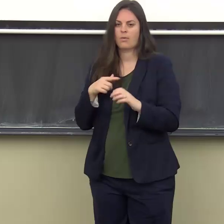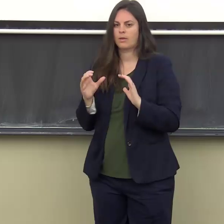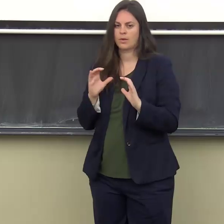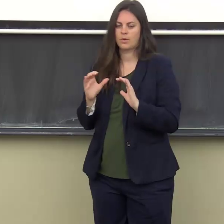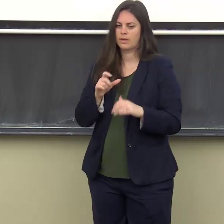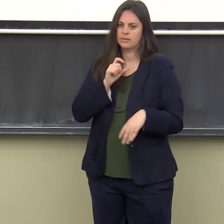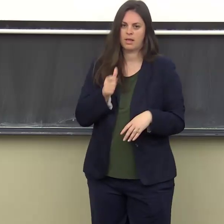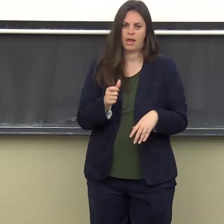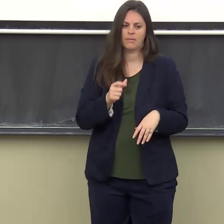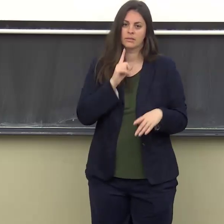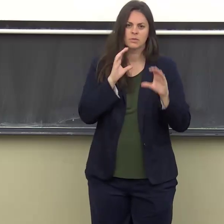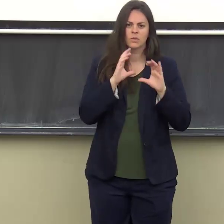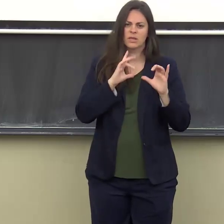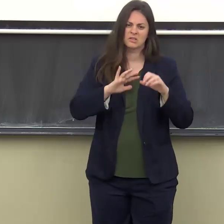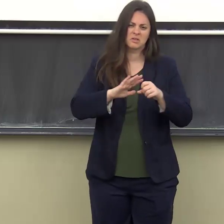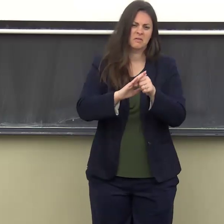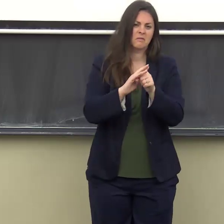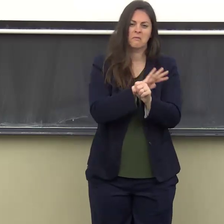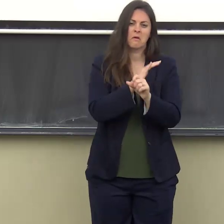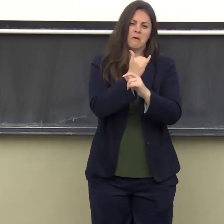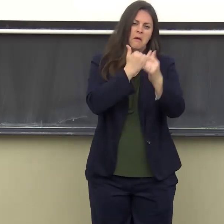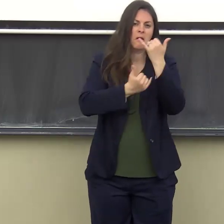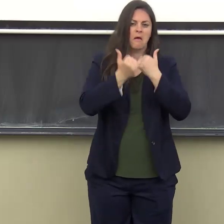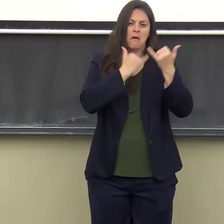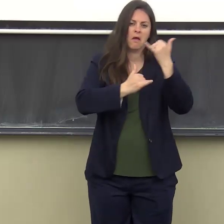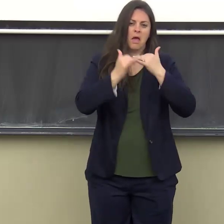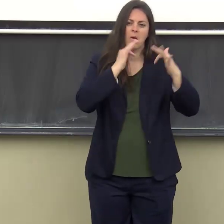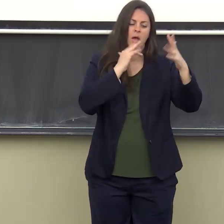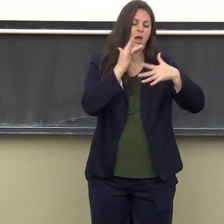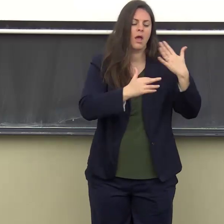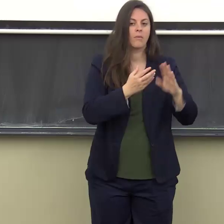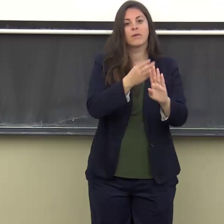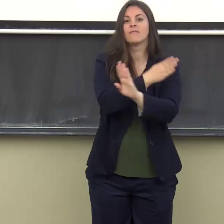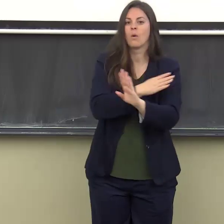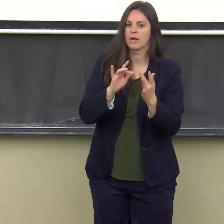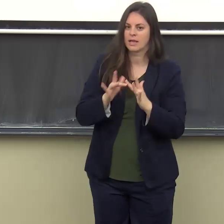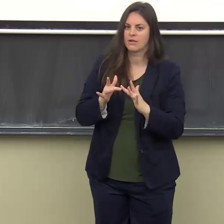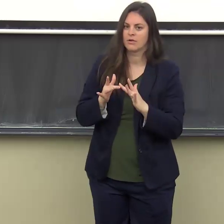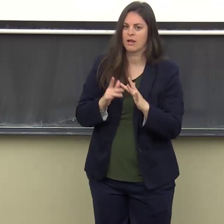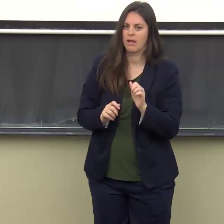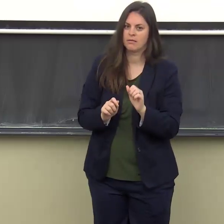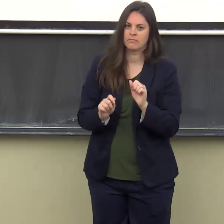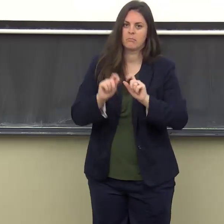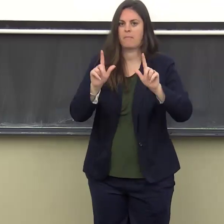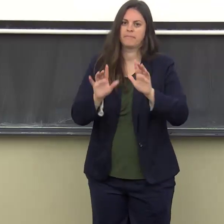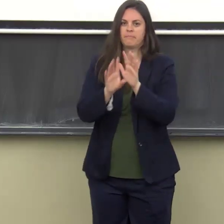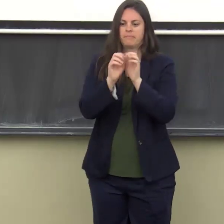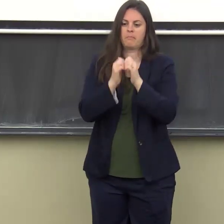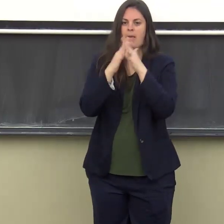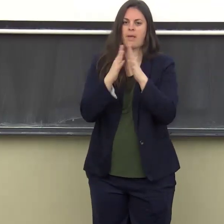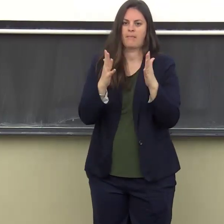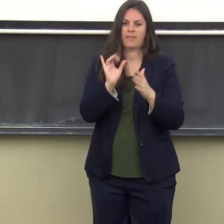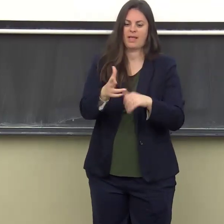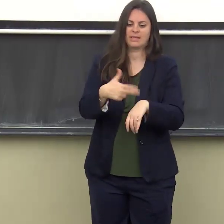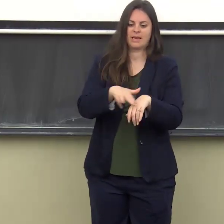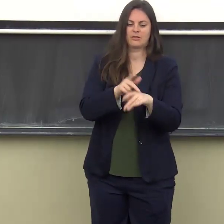is rife with error prior to the advent of the internet. I mean, that's sort of the nature of language. And I don't mean to like